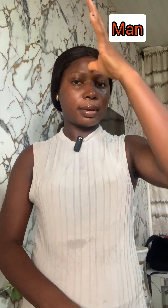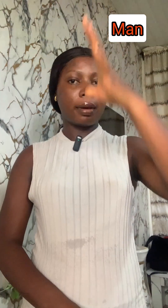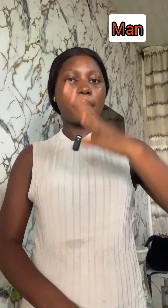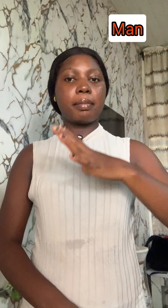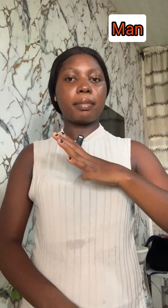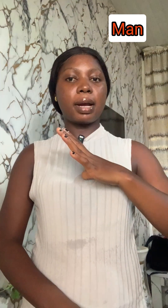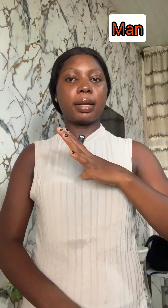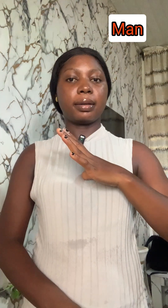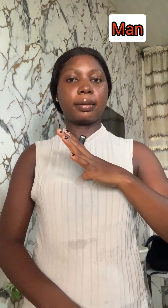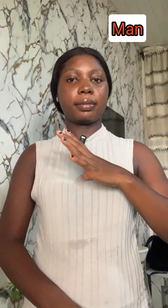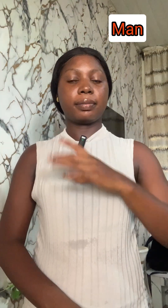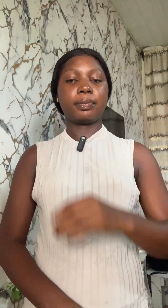Man.